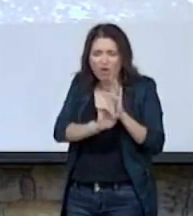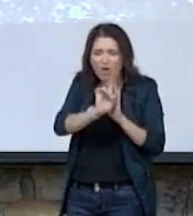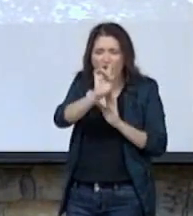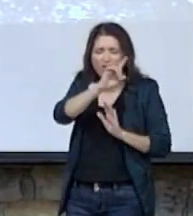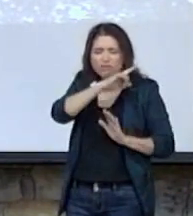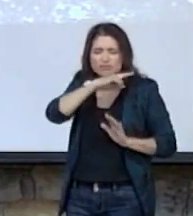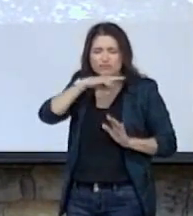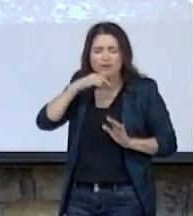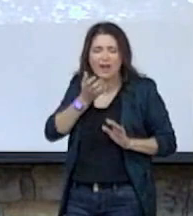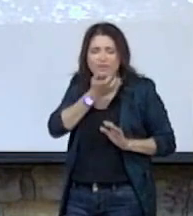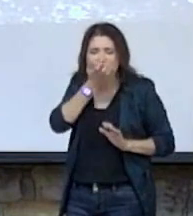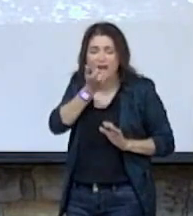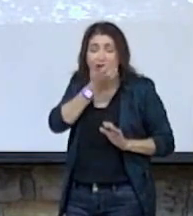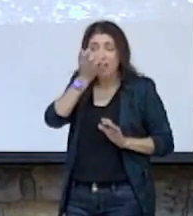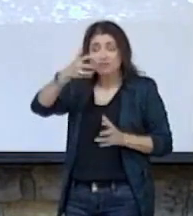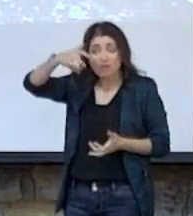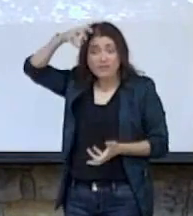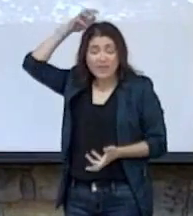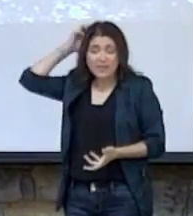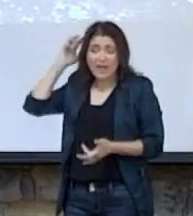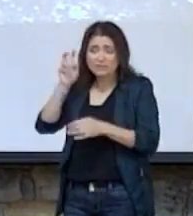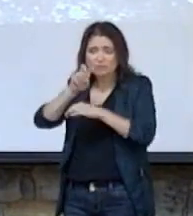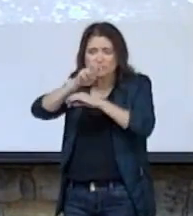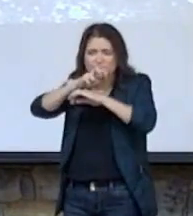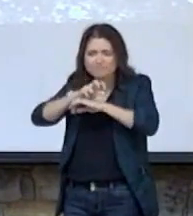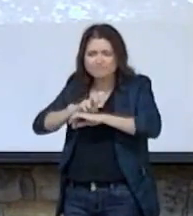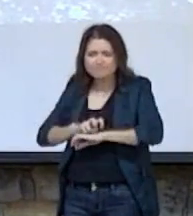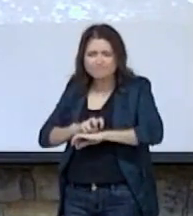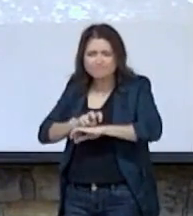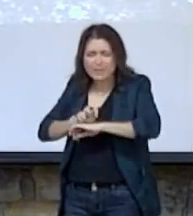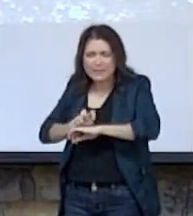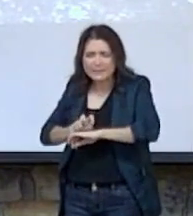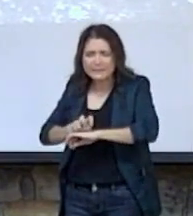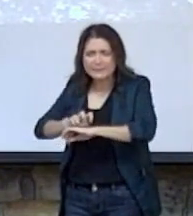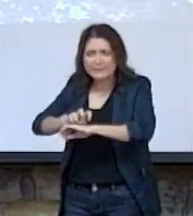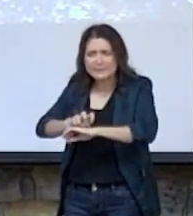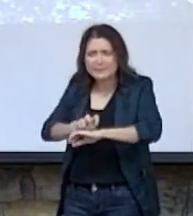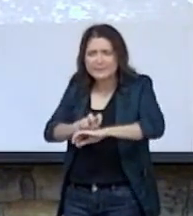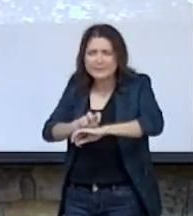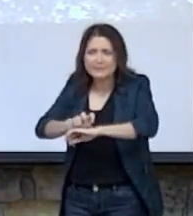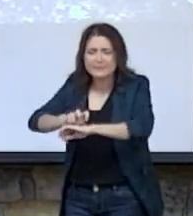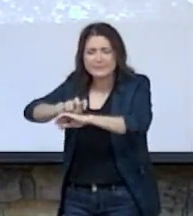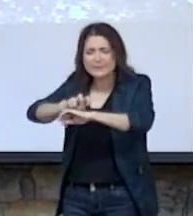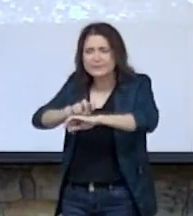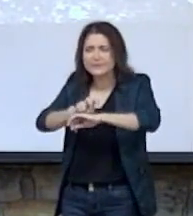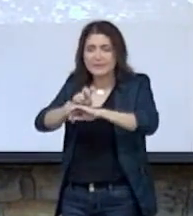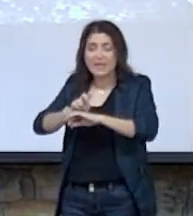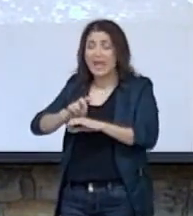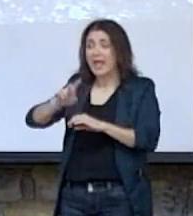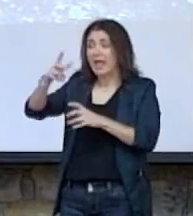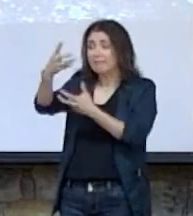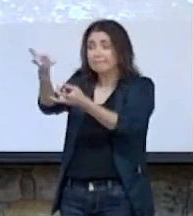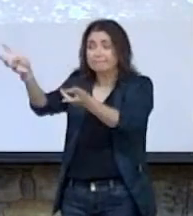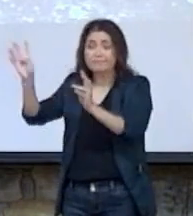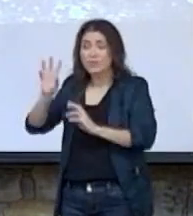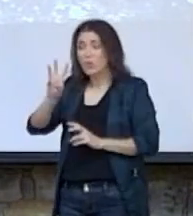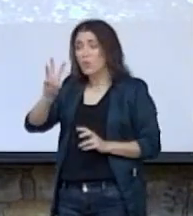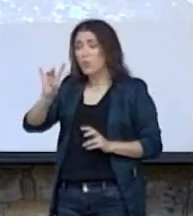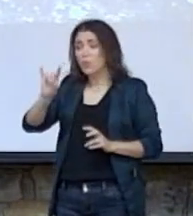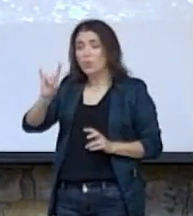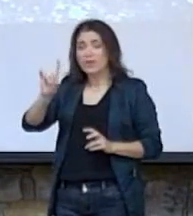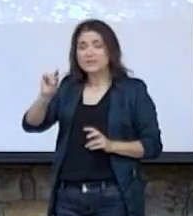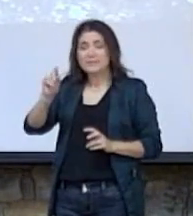the lions, they would crouch down in this tall, brown grass, and it all just kind of blended together, and the herd of wildebeest had no idea they were even